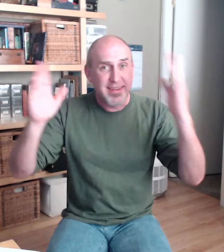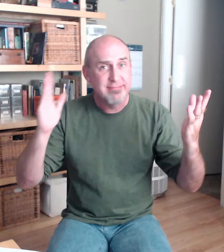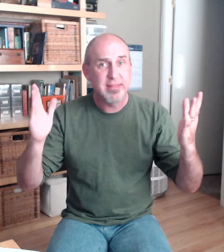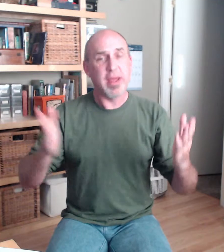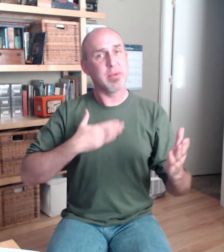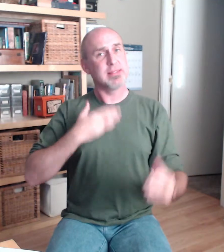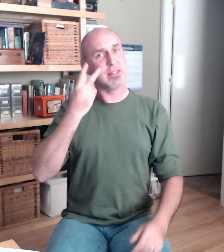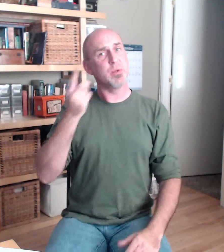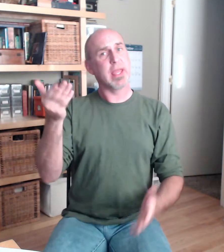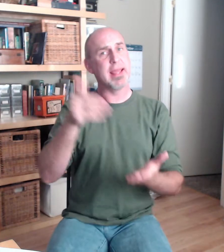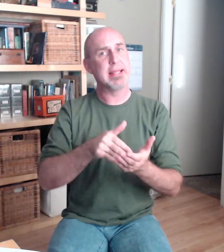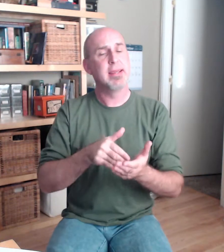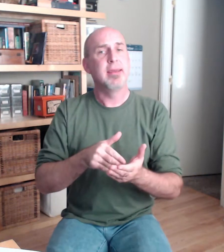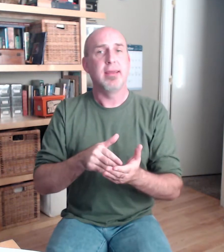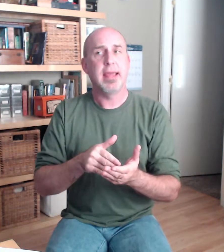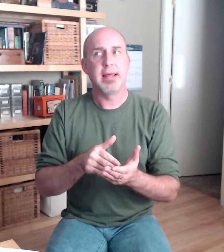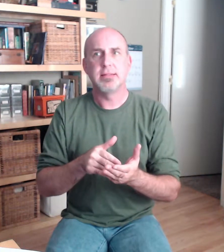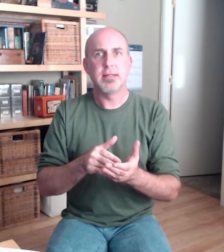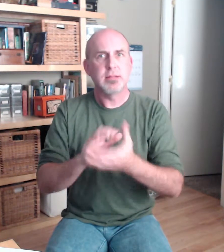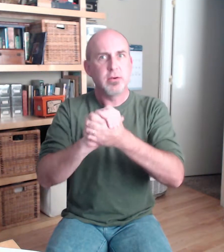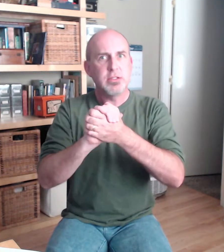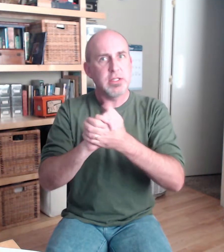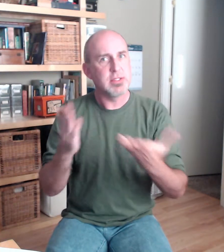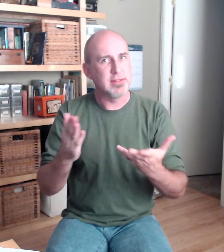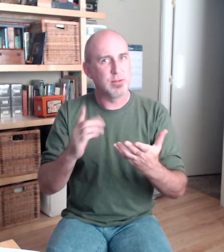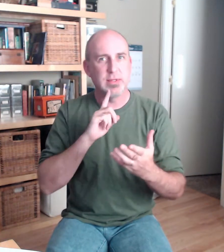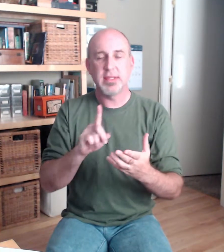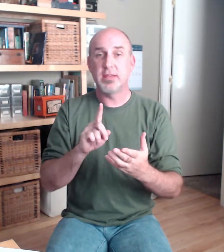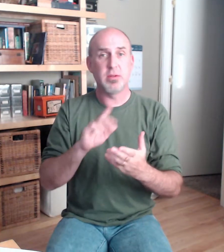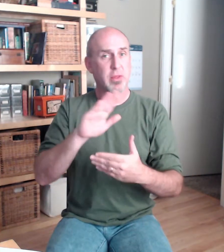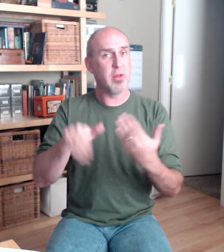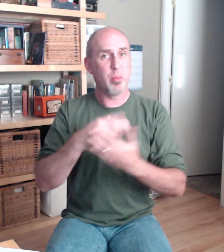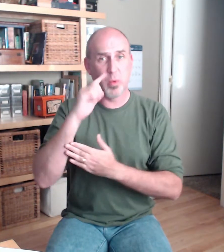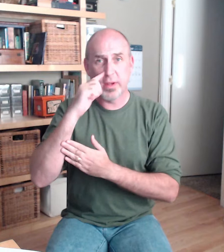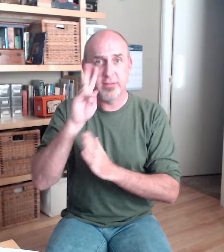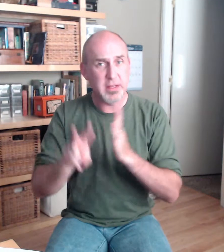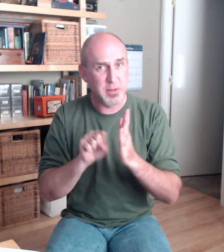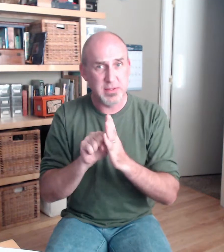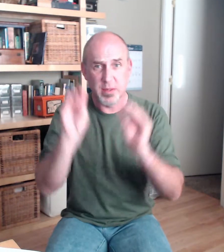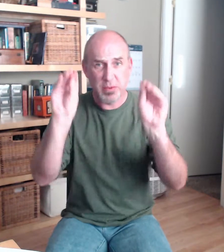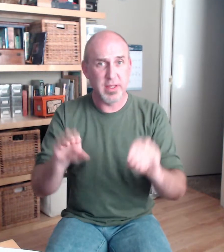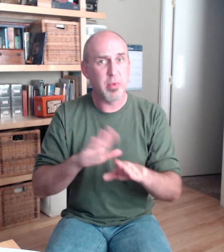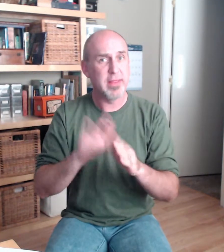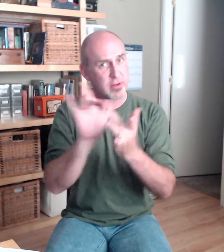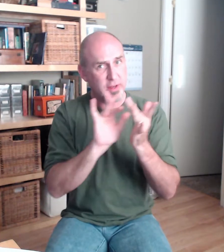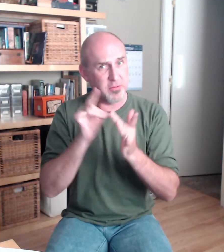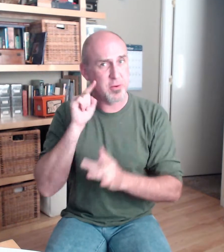Hi, I'm happy to see you again. And congratulations, you're really, even with all the boring videos that I'm putting up on the internet for you,